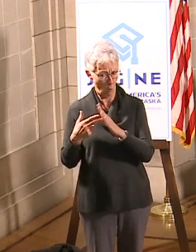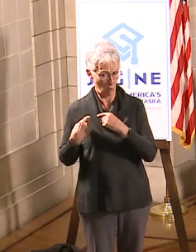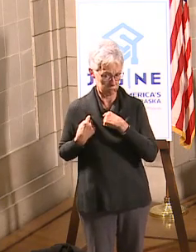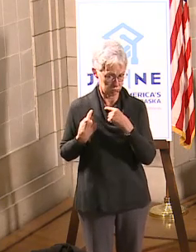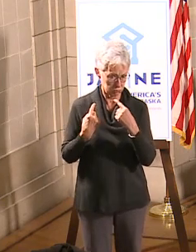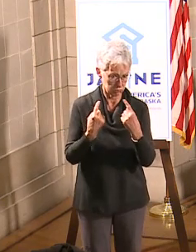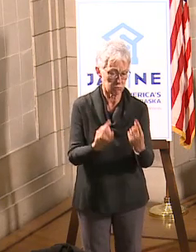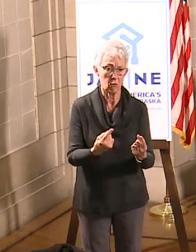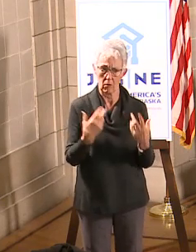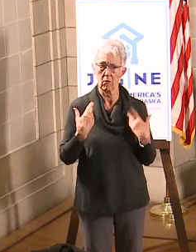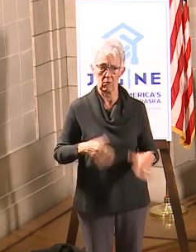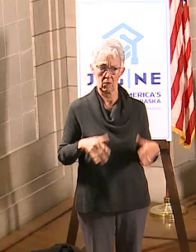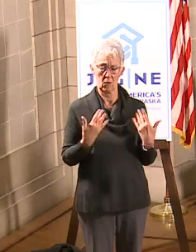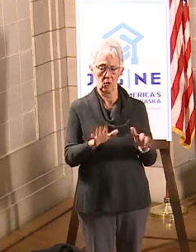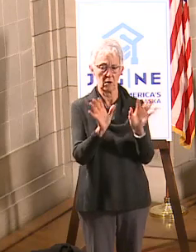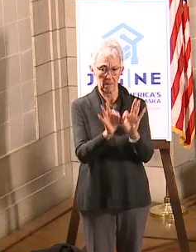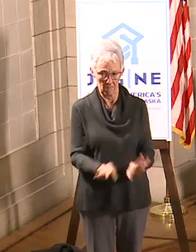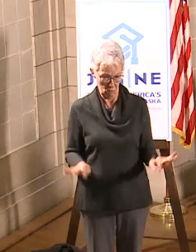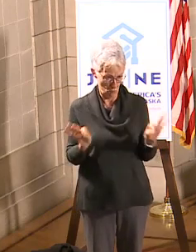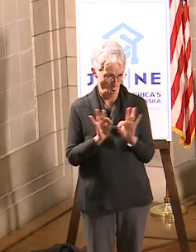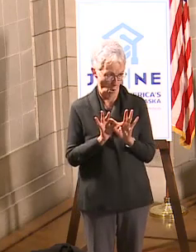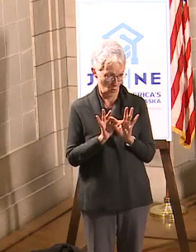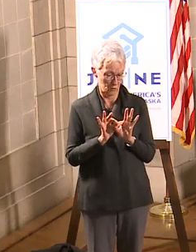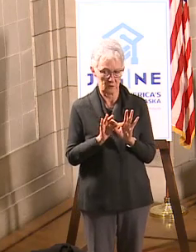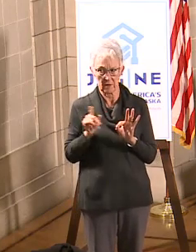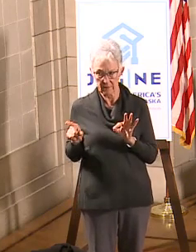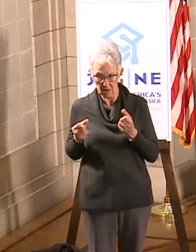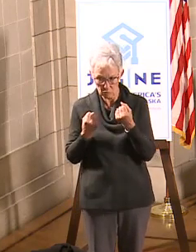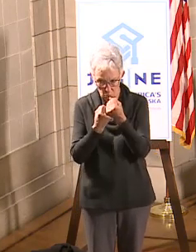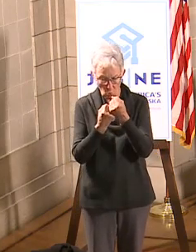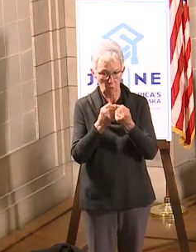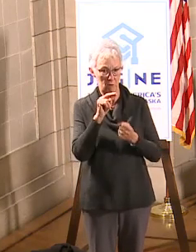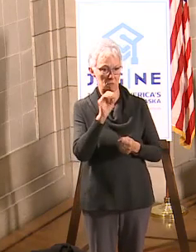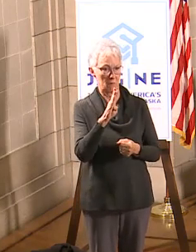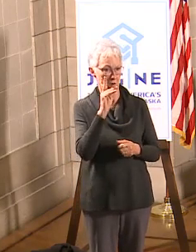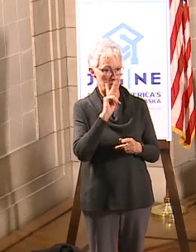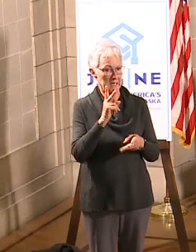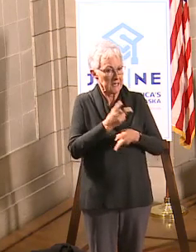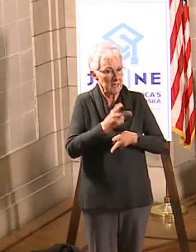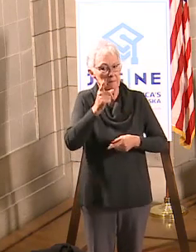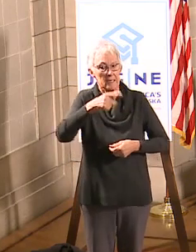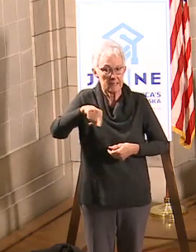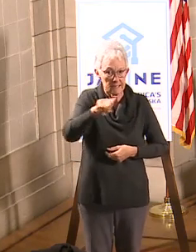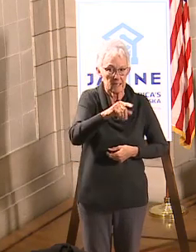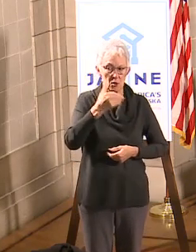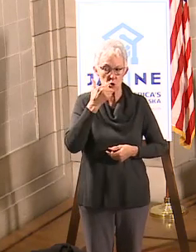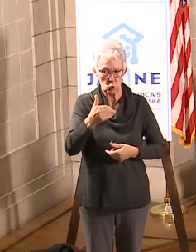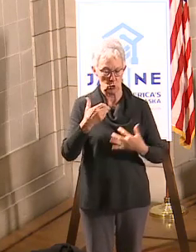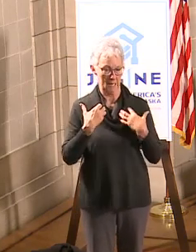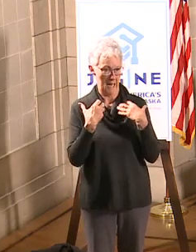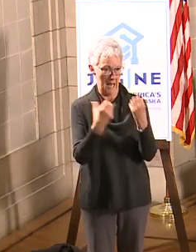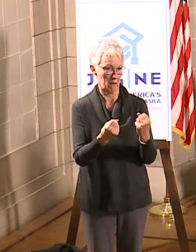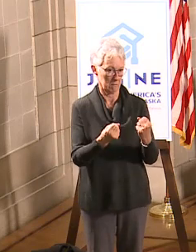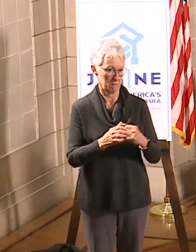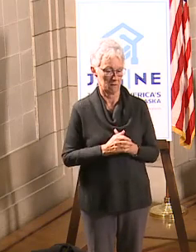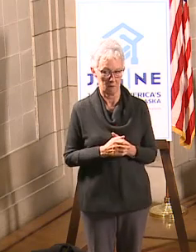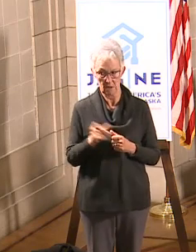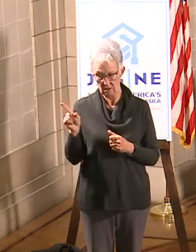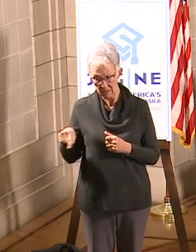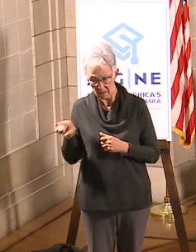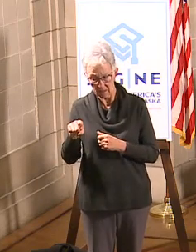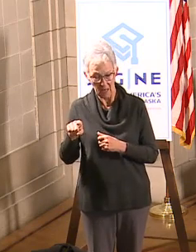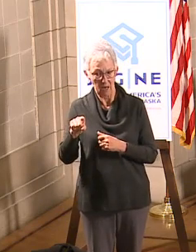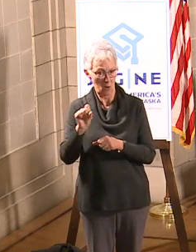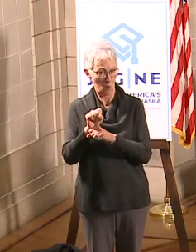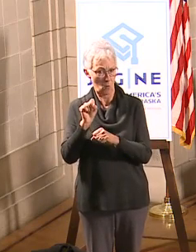the health of all Nebraskans. They've been working nonstop to protect us, to slow the spread of the virus